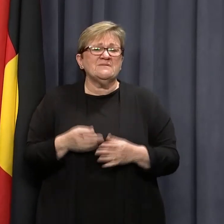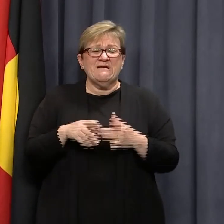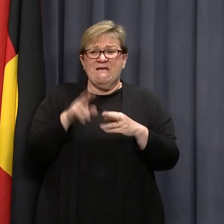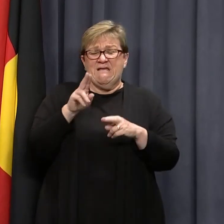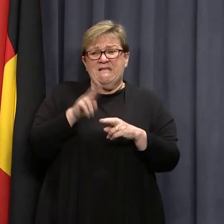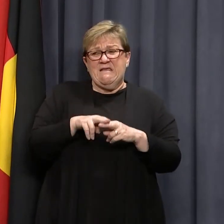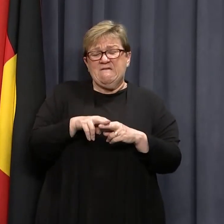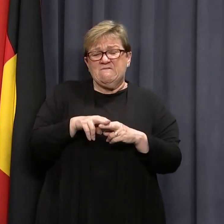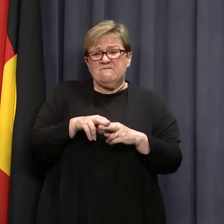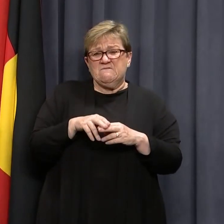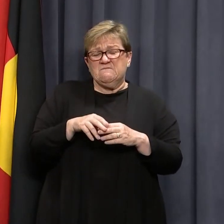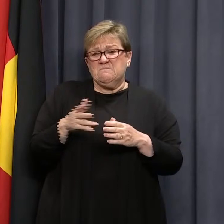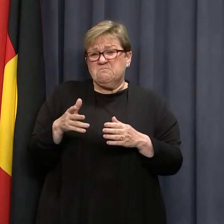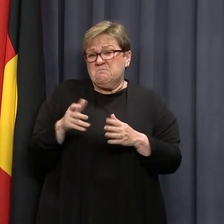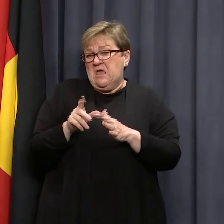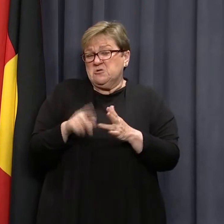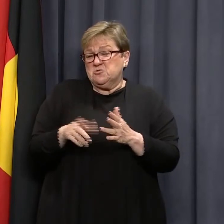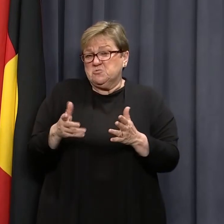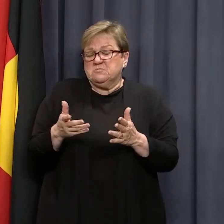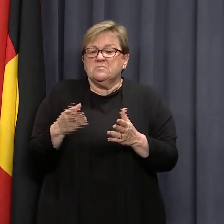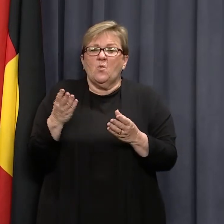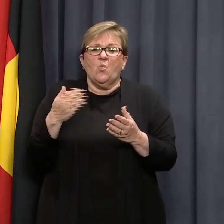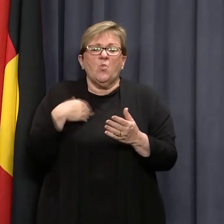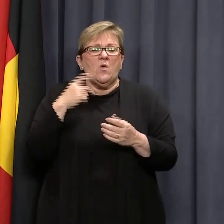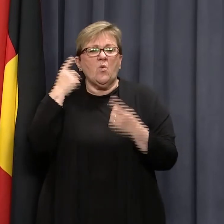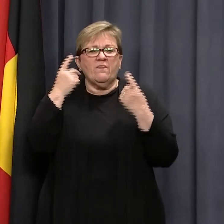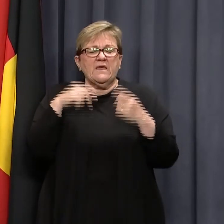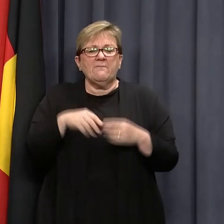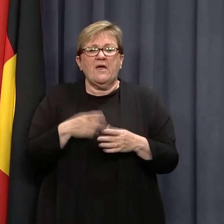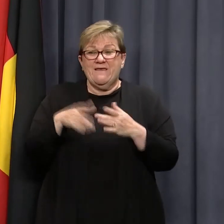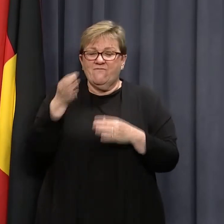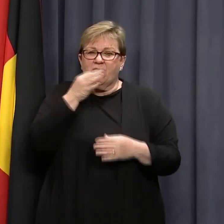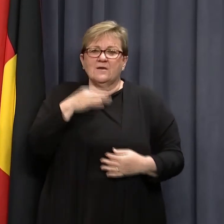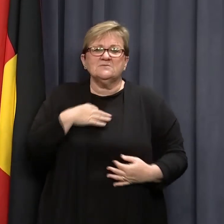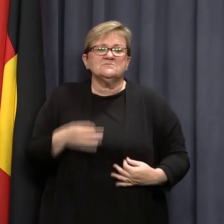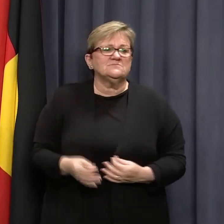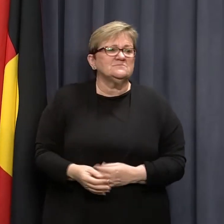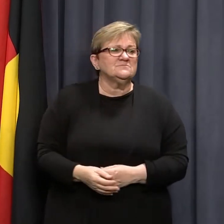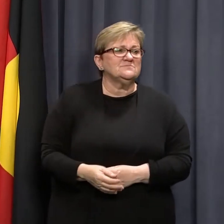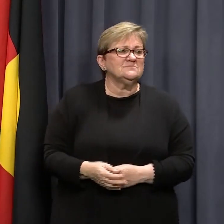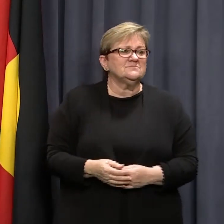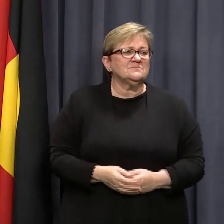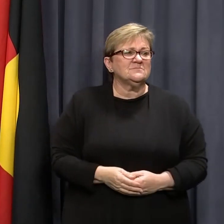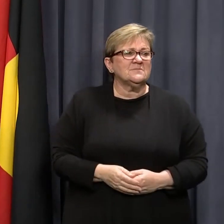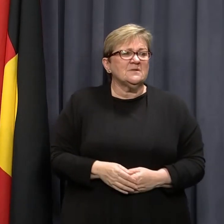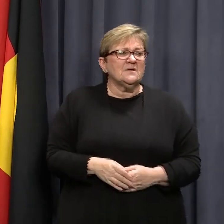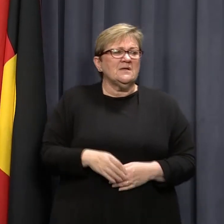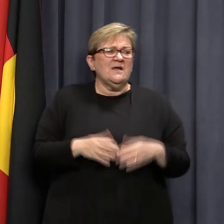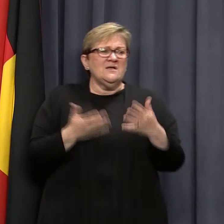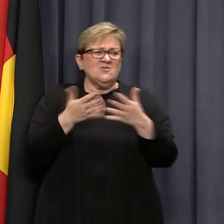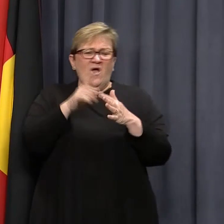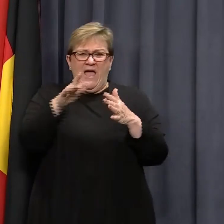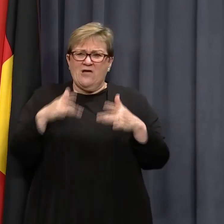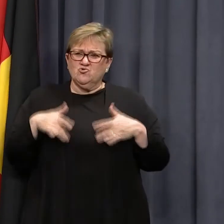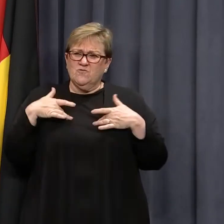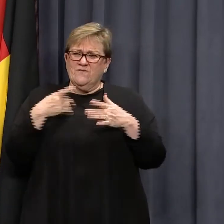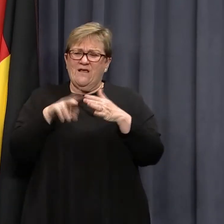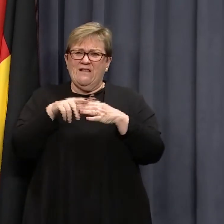they do, then it's something we will consider in due course. And how does that sit to have a number of clubs hubbing